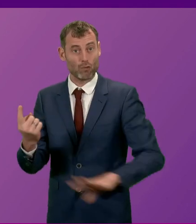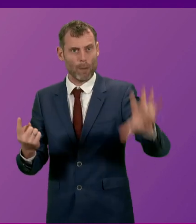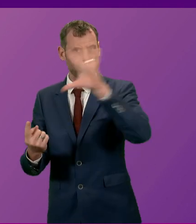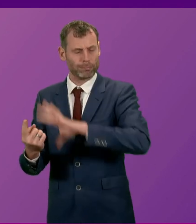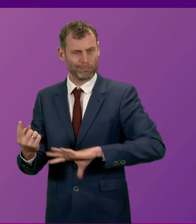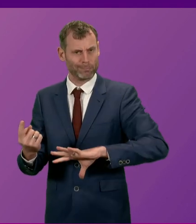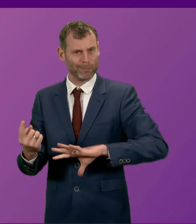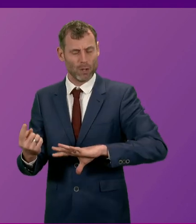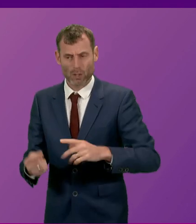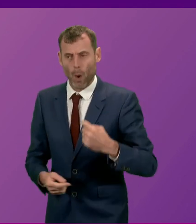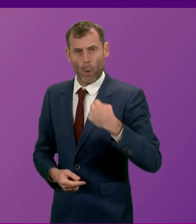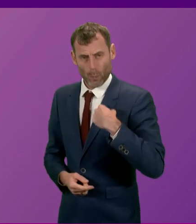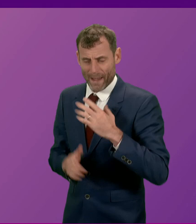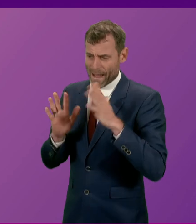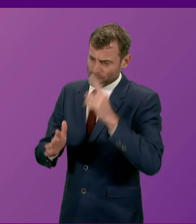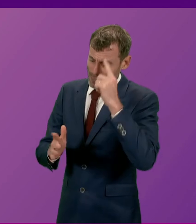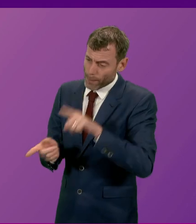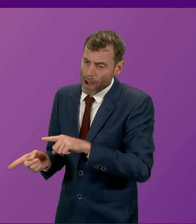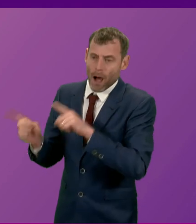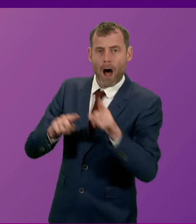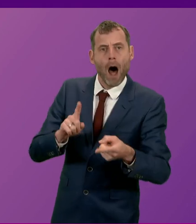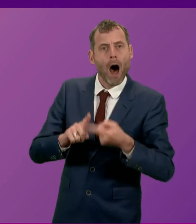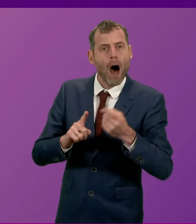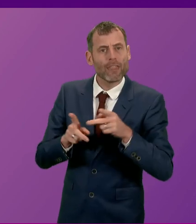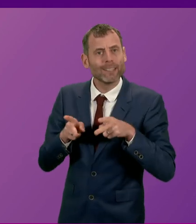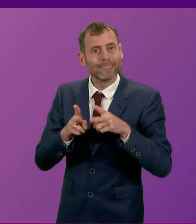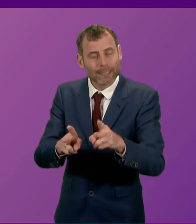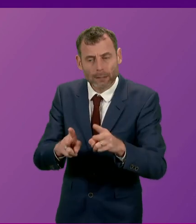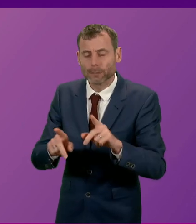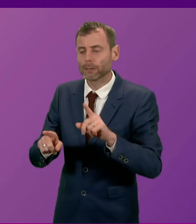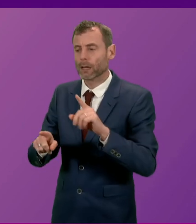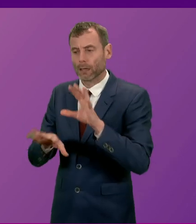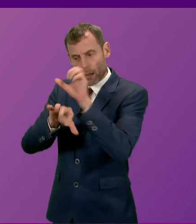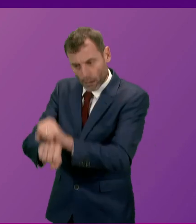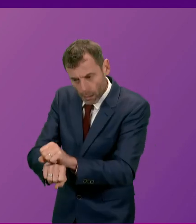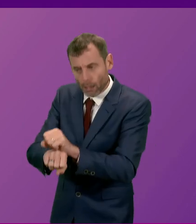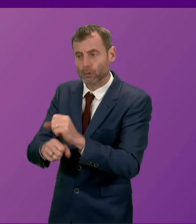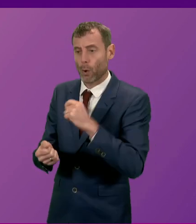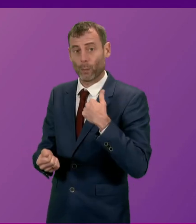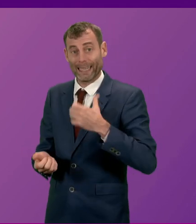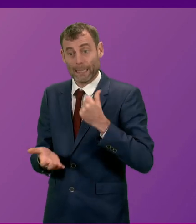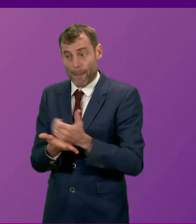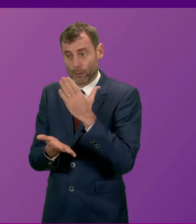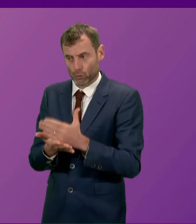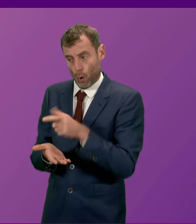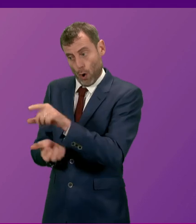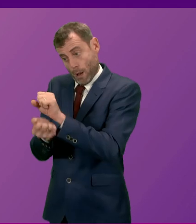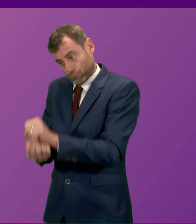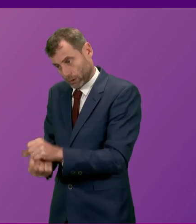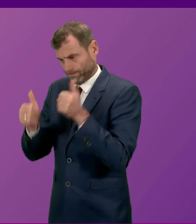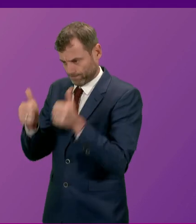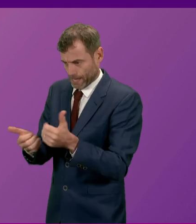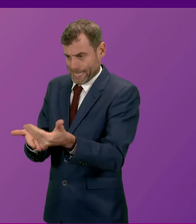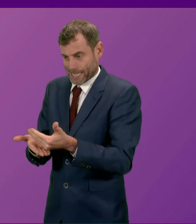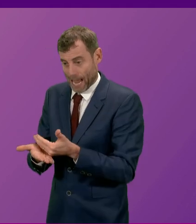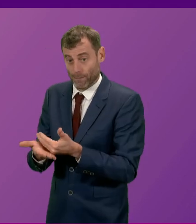to custody to make sure we have a sustainable prison estate. But what we have got to ensure today for the prison officers